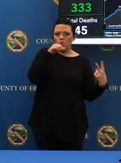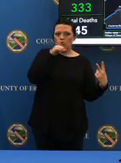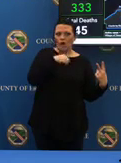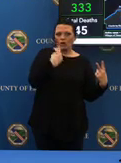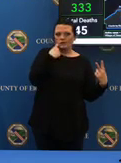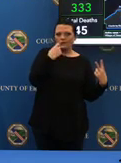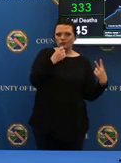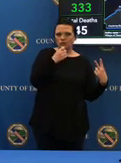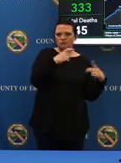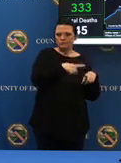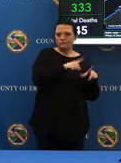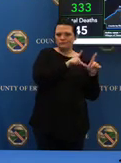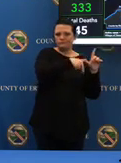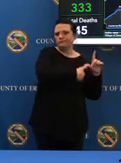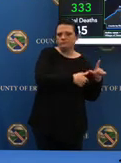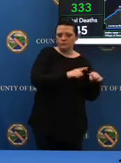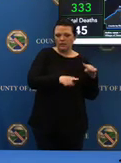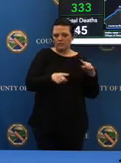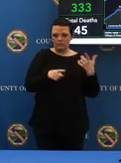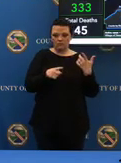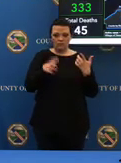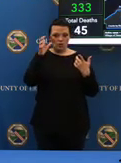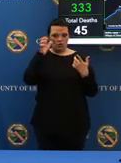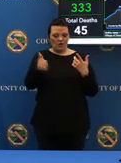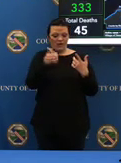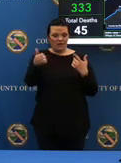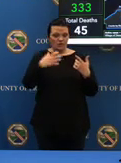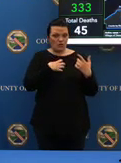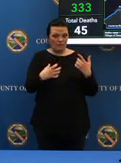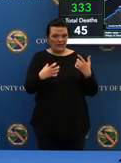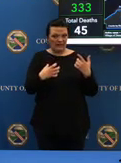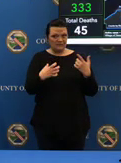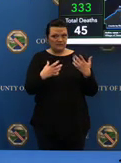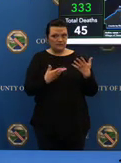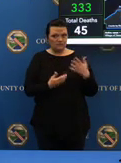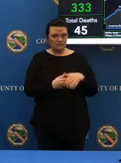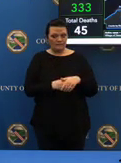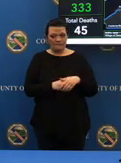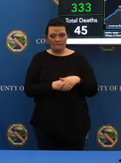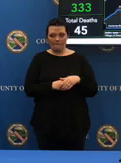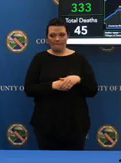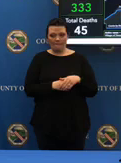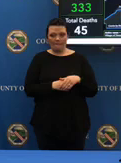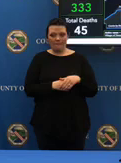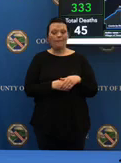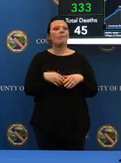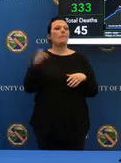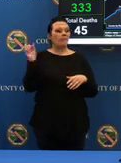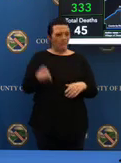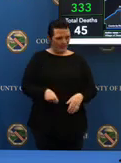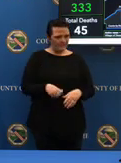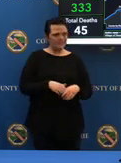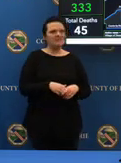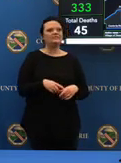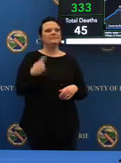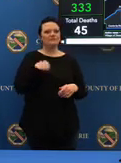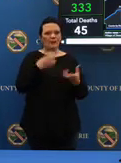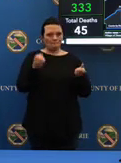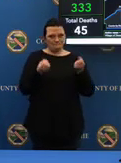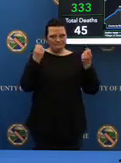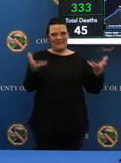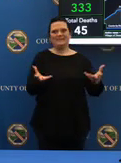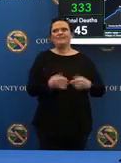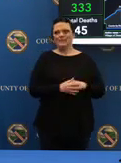licenses stripped? Have you heard any further complaints about businesses operating that should not be? The answer is yes. We've had quite a